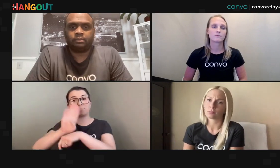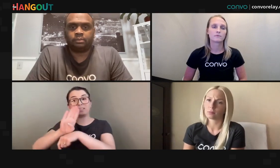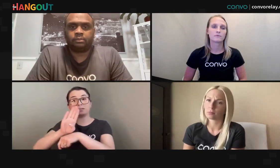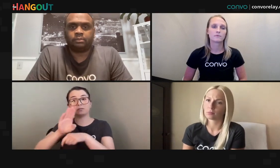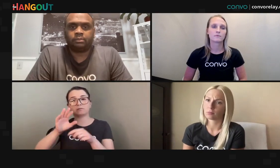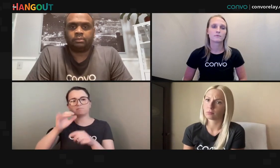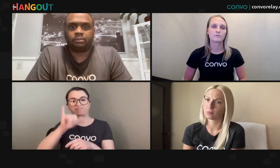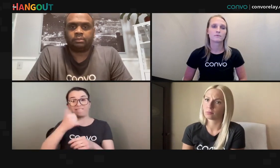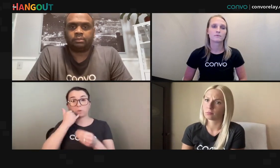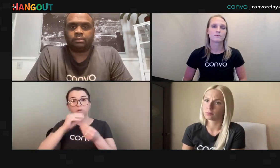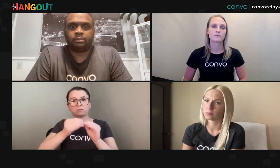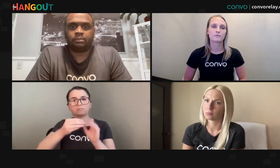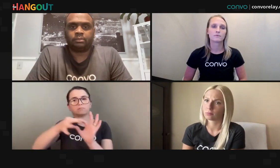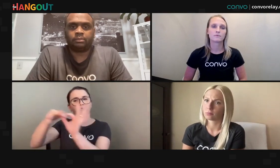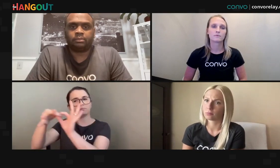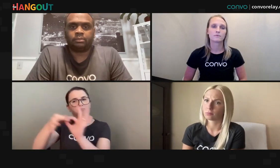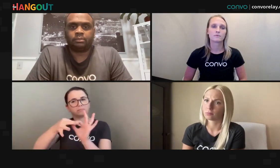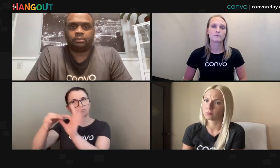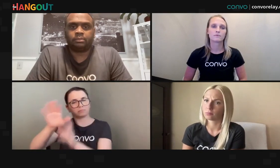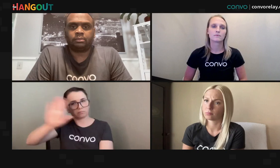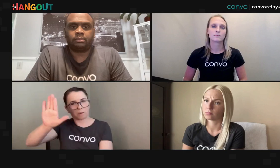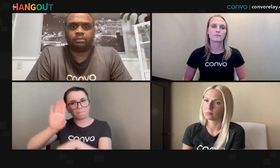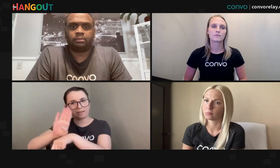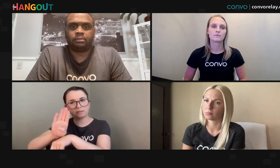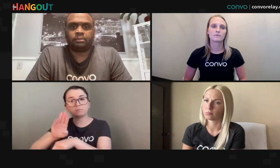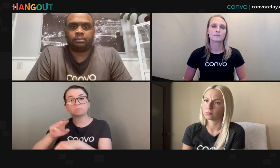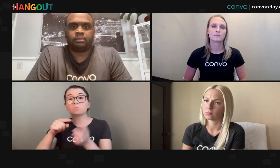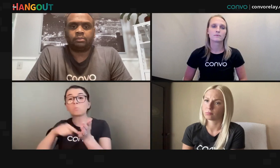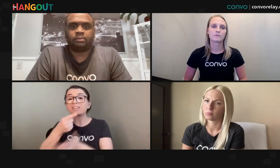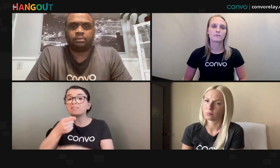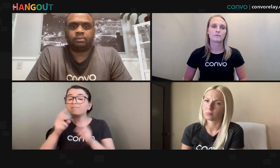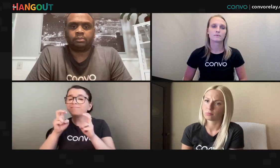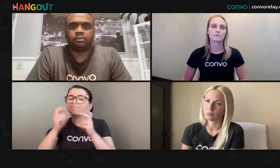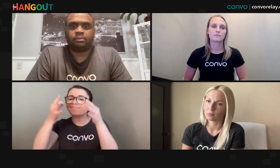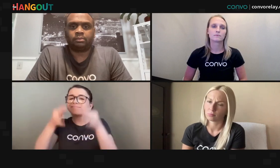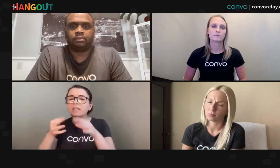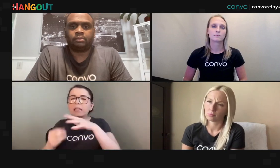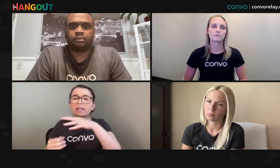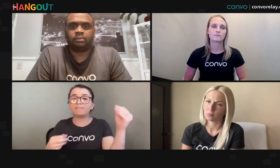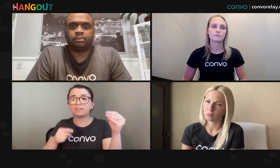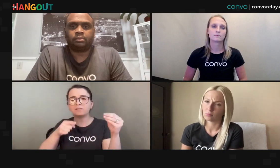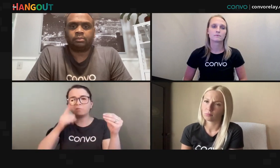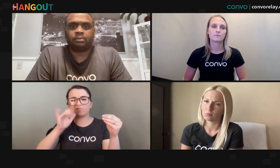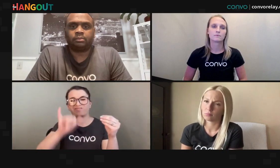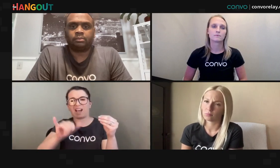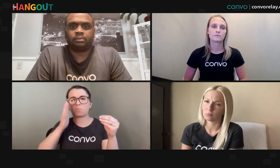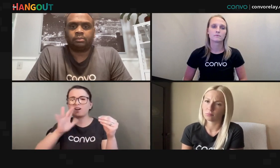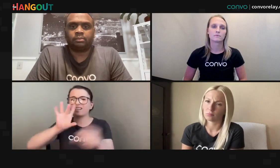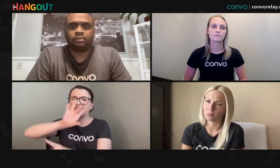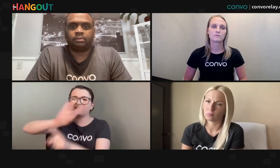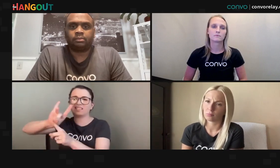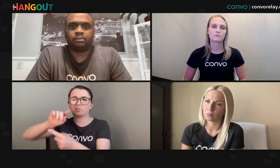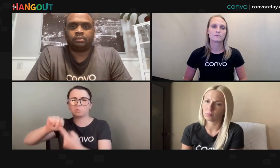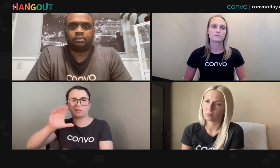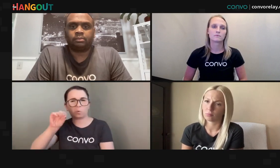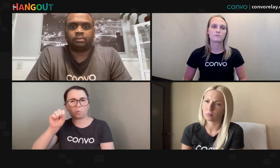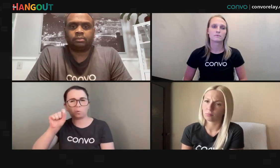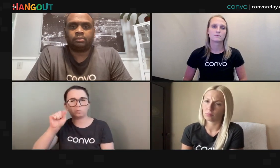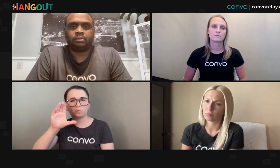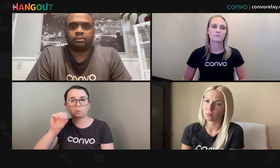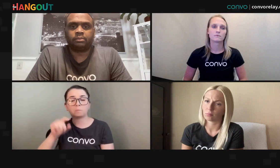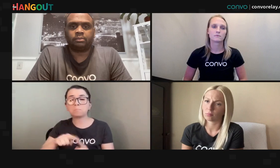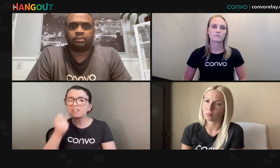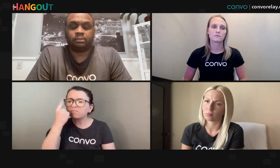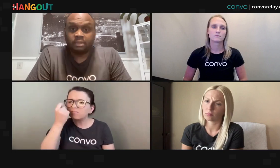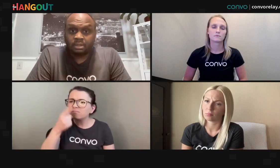let's say, for example, Costco. So Costco is a business. That phone number is going to be tied to Costco. So whenever a